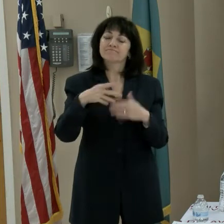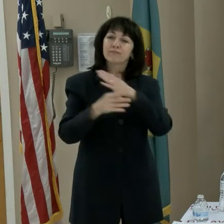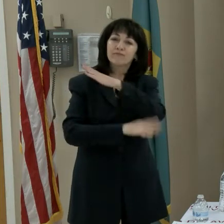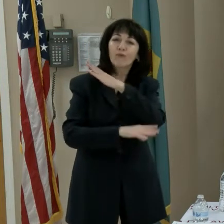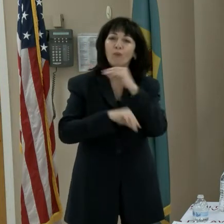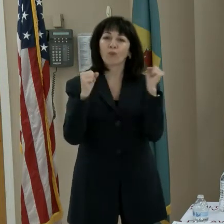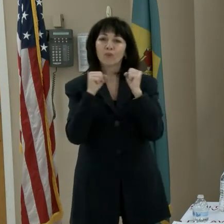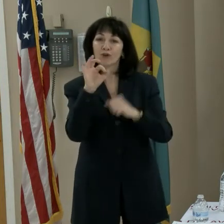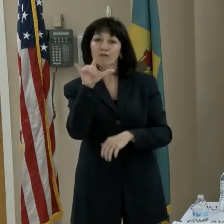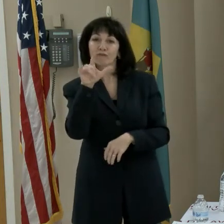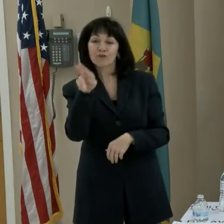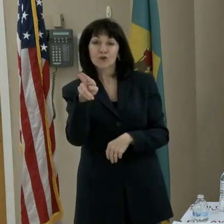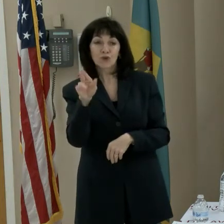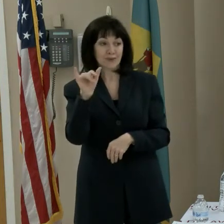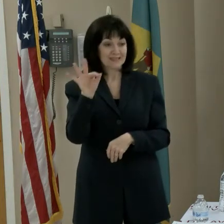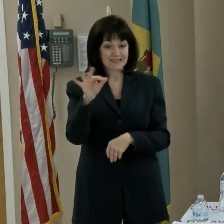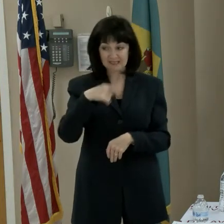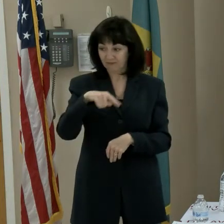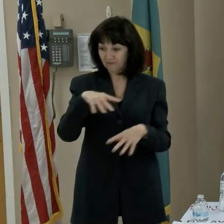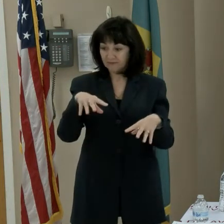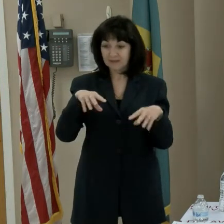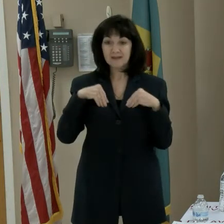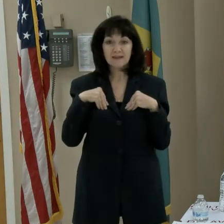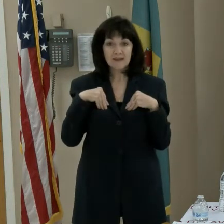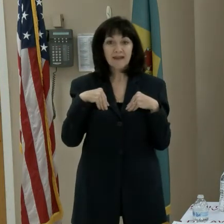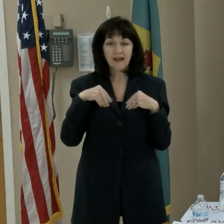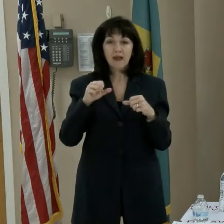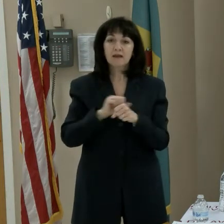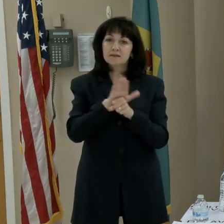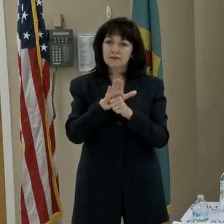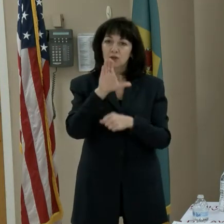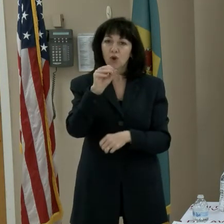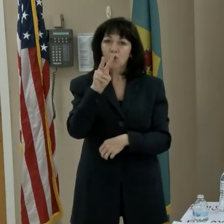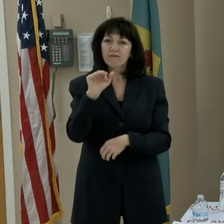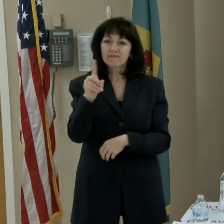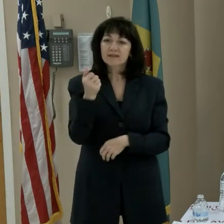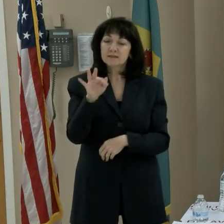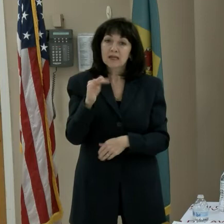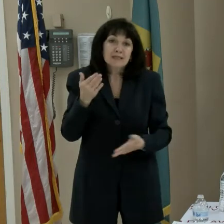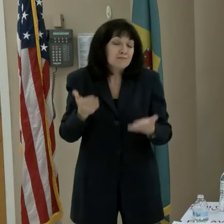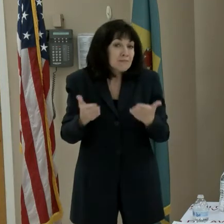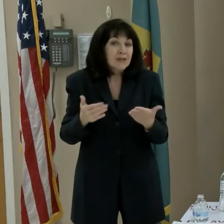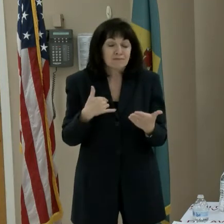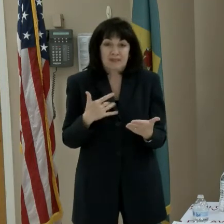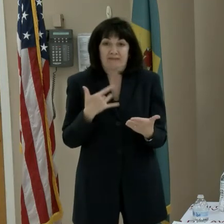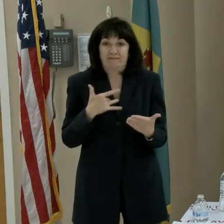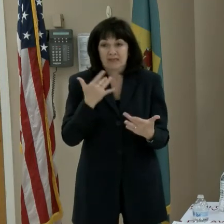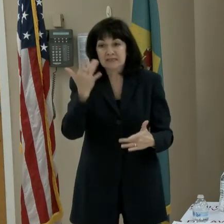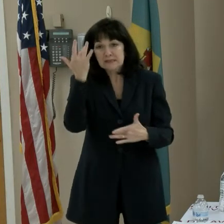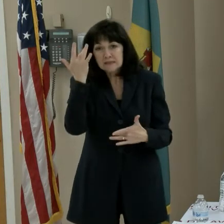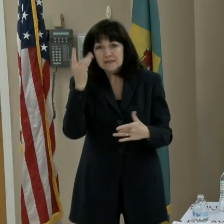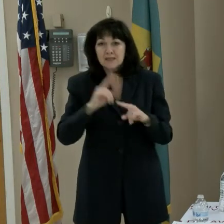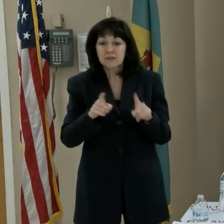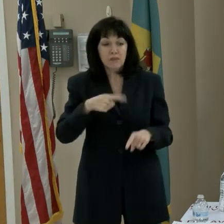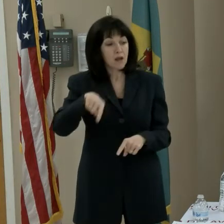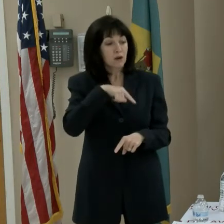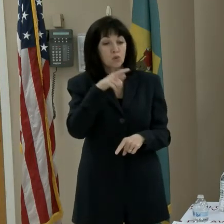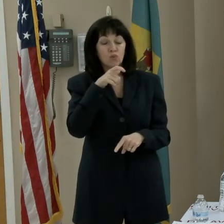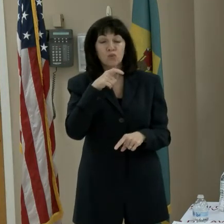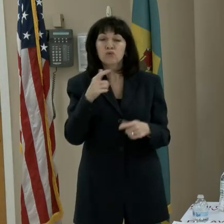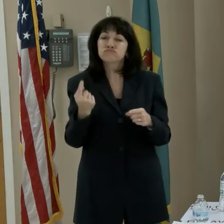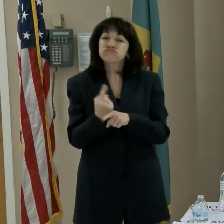we get, or maybe when we get coronavirus, COVID-19, we might feel sick, but we'll recover and we'll be